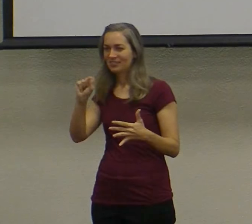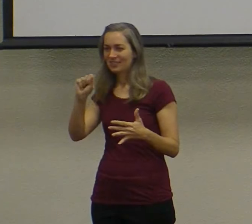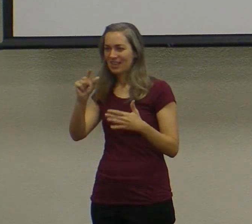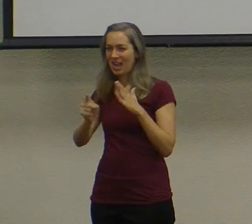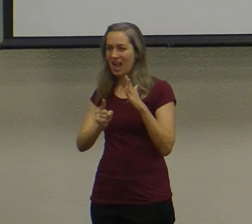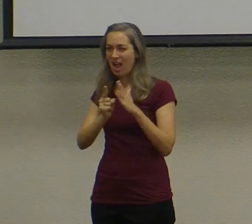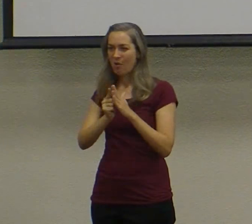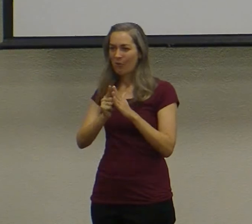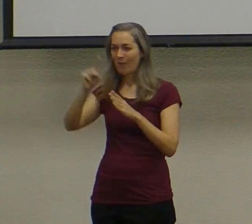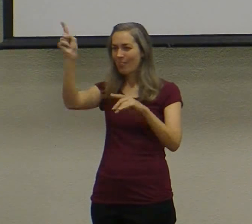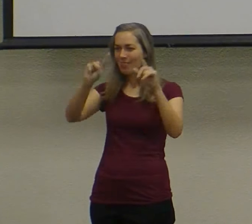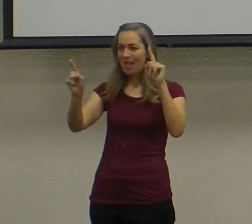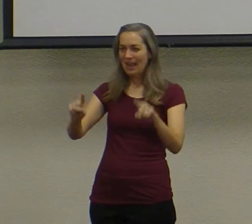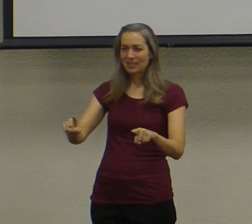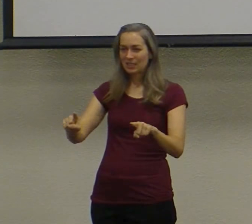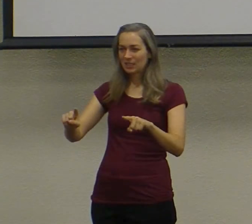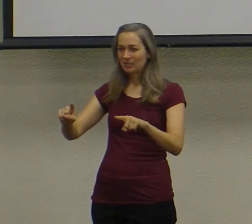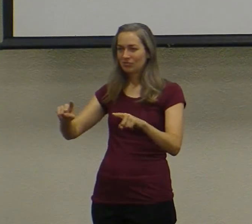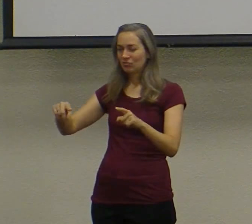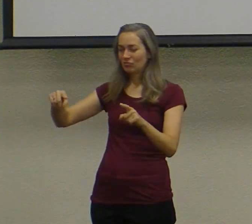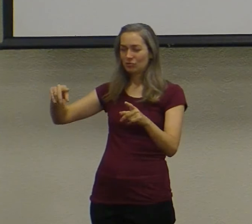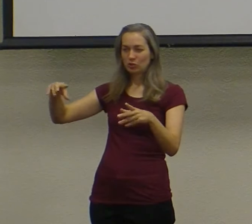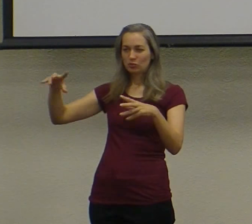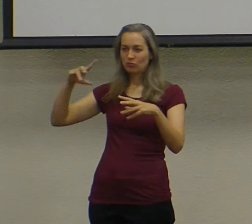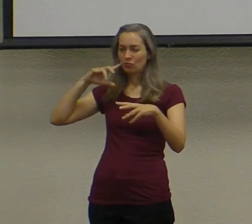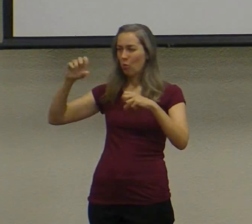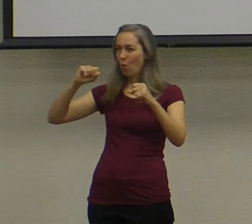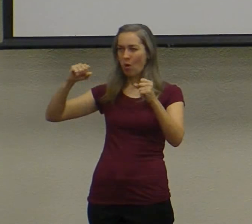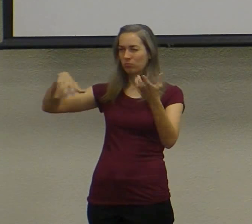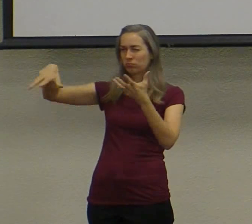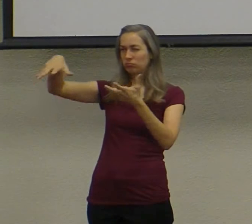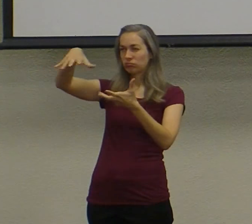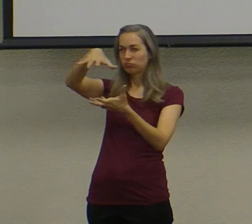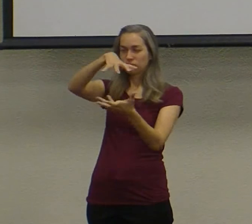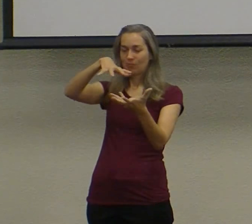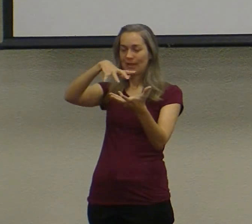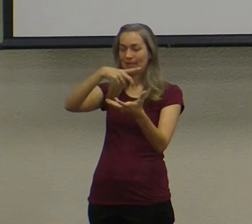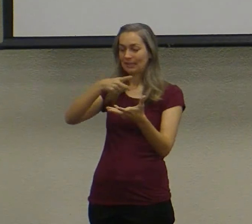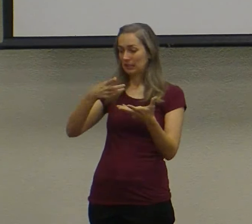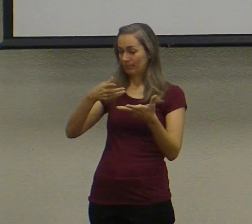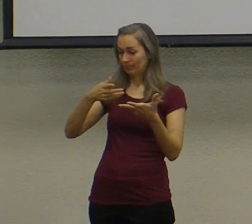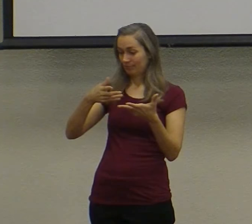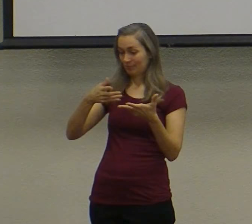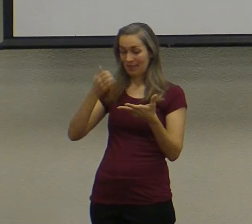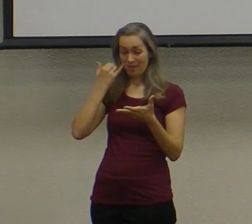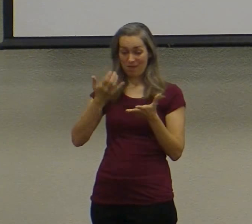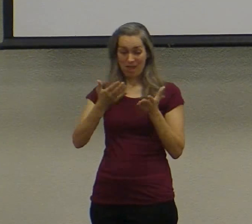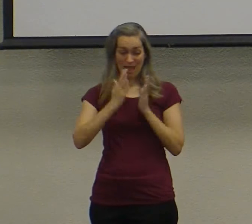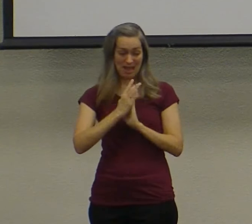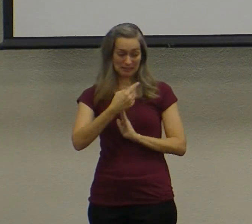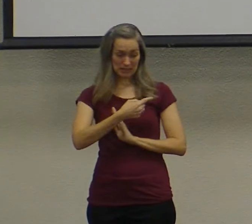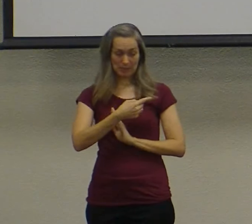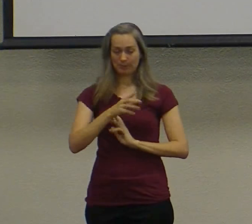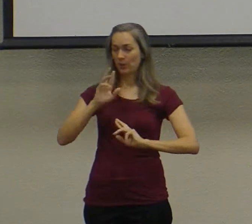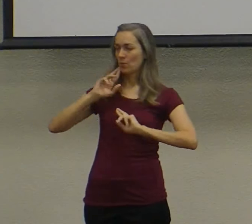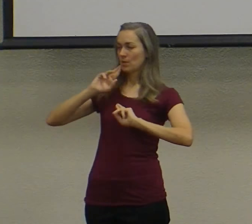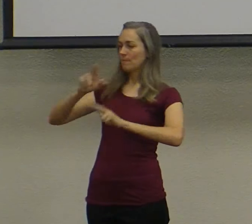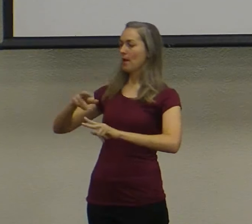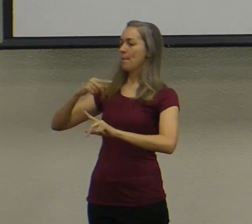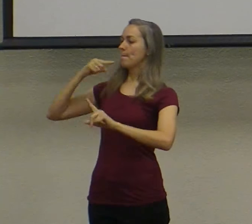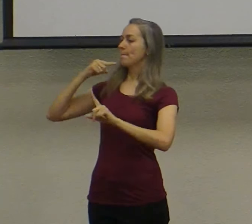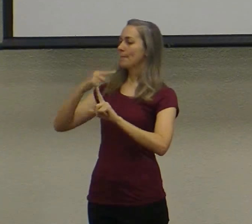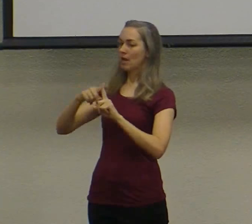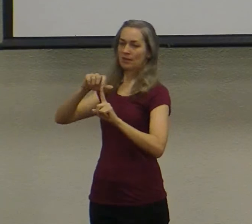all about. But it did not matter. If he was asked to do something, he responded, and he responded with a